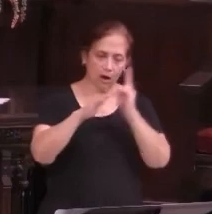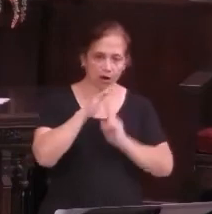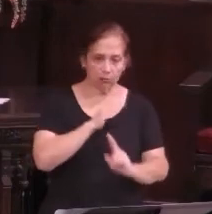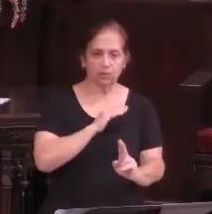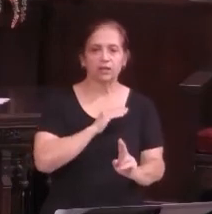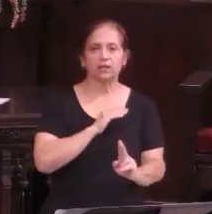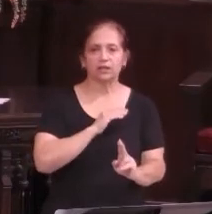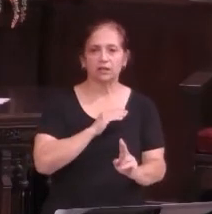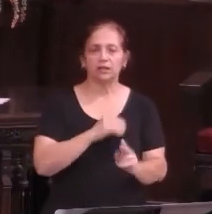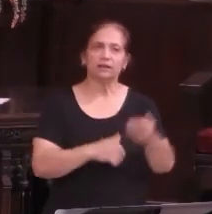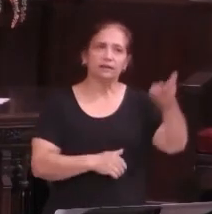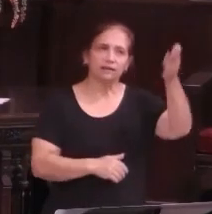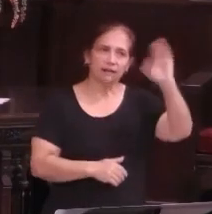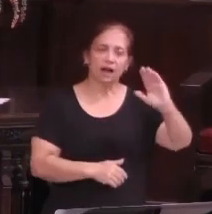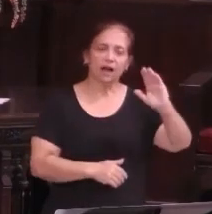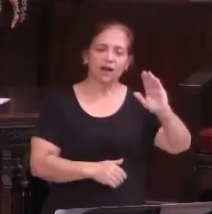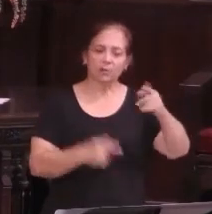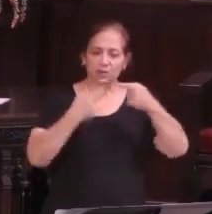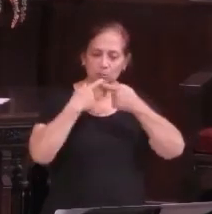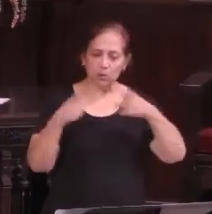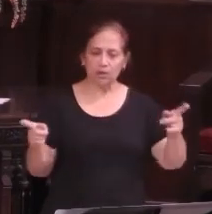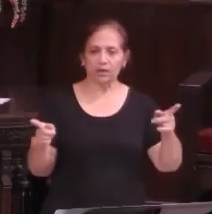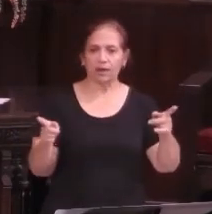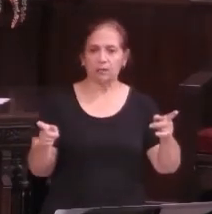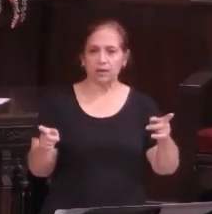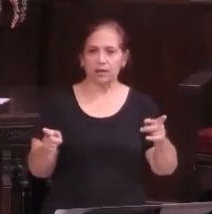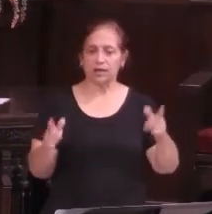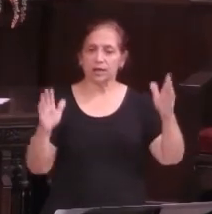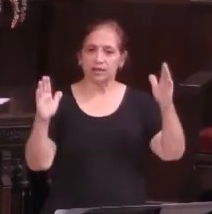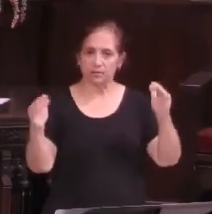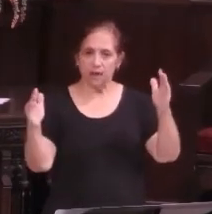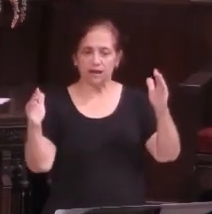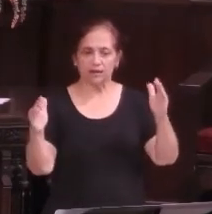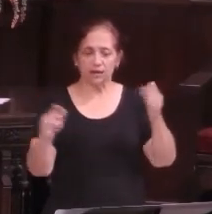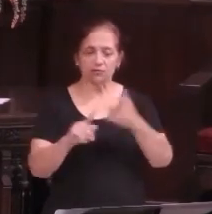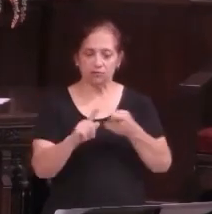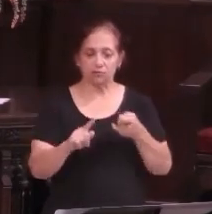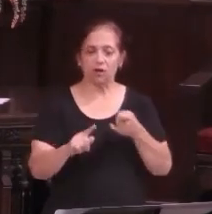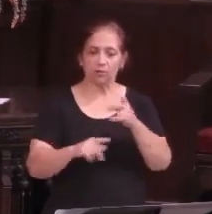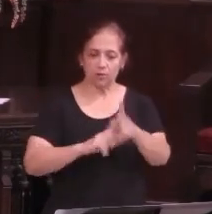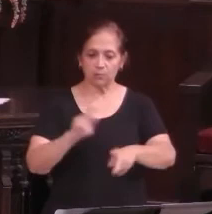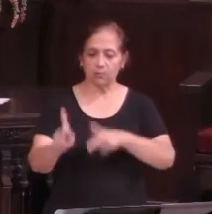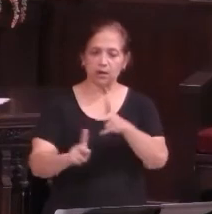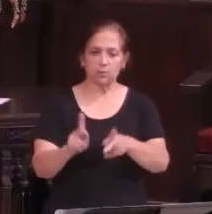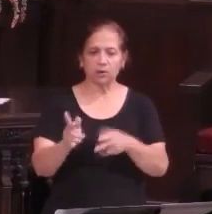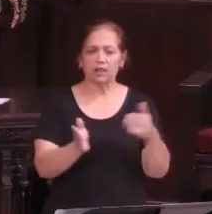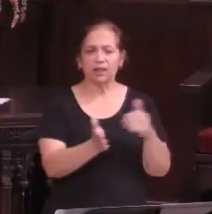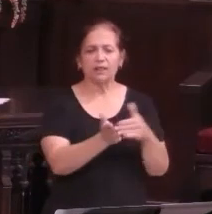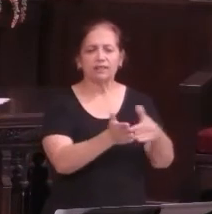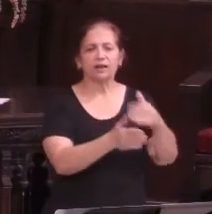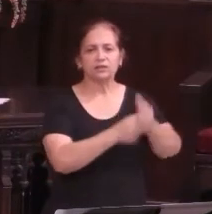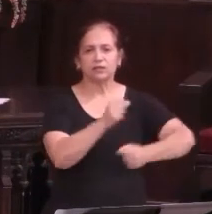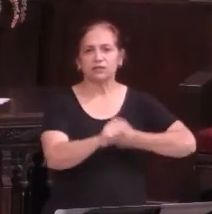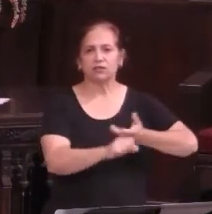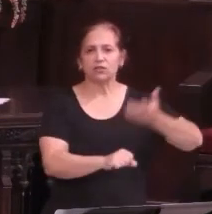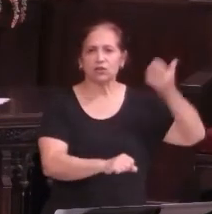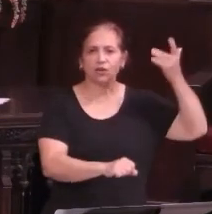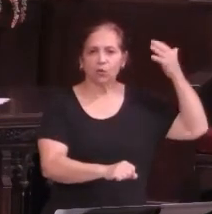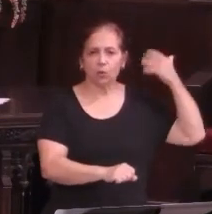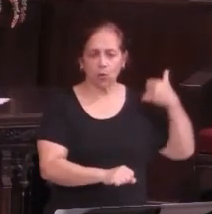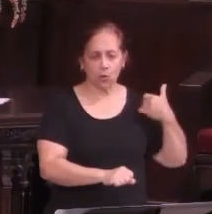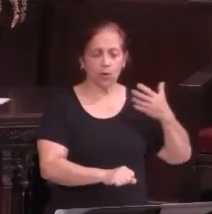humbly. God was proclaiming and expecting this from God's people thousands of years ago, and